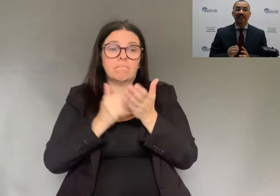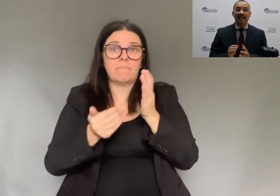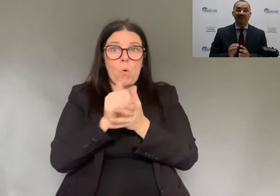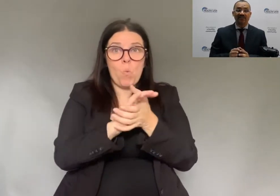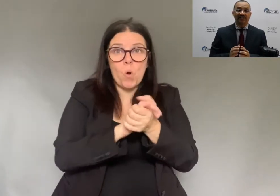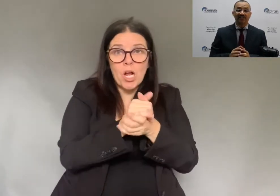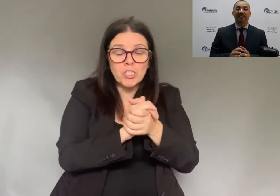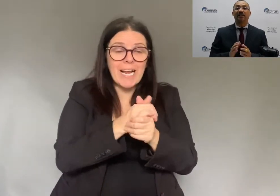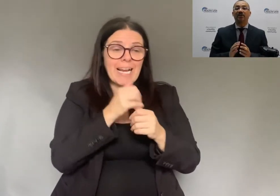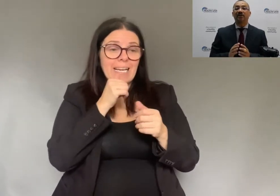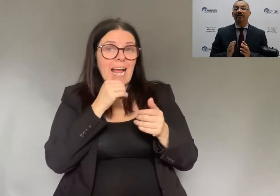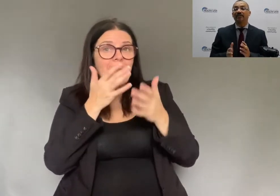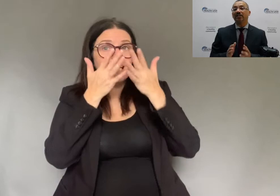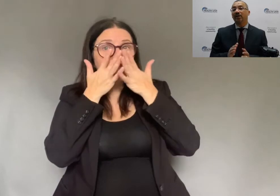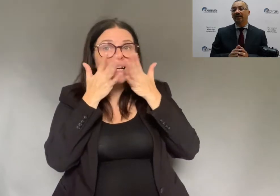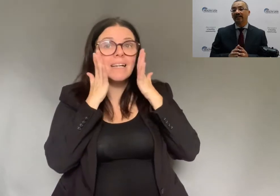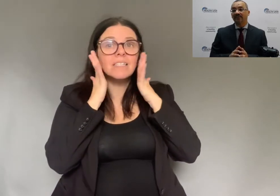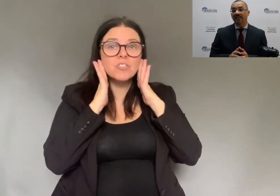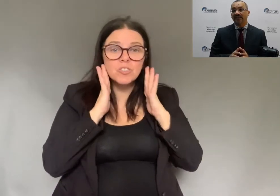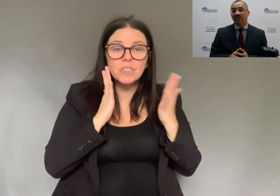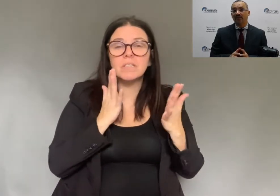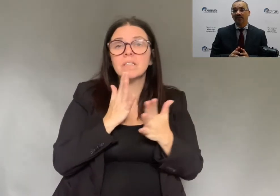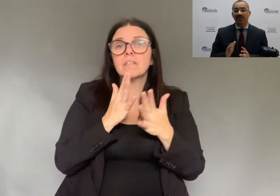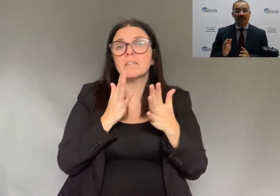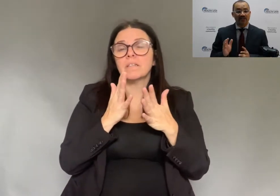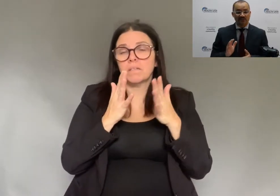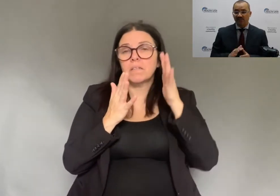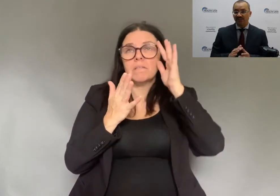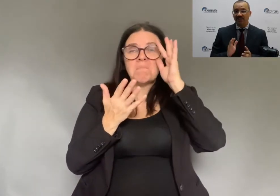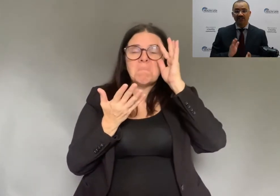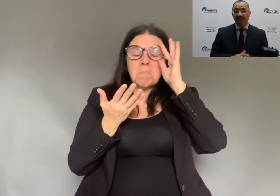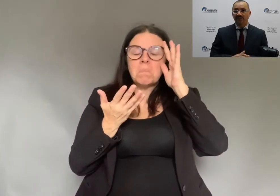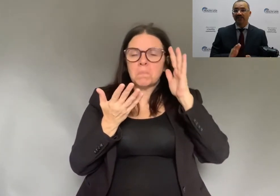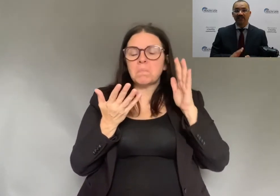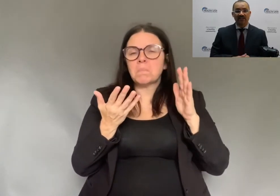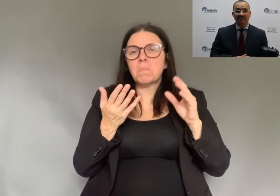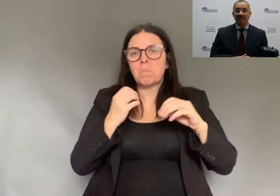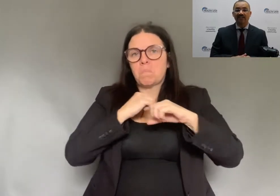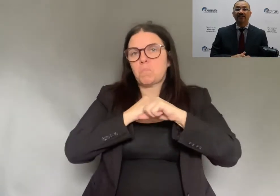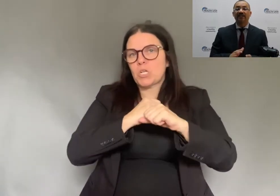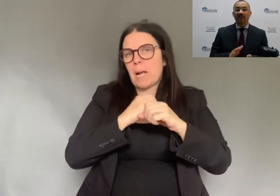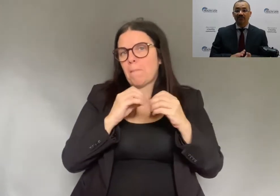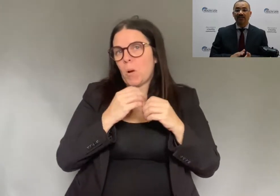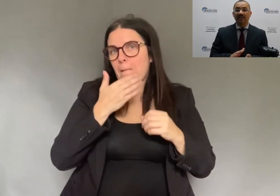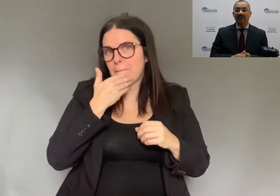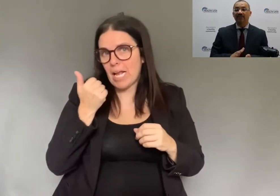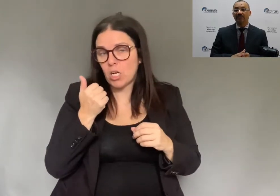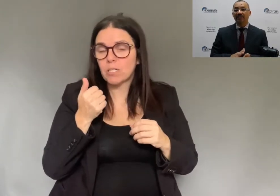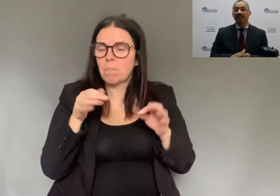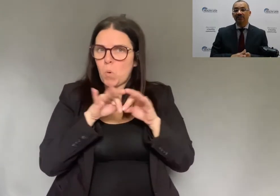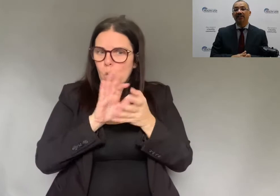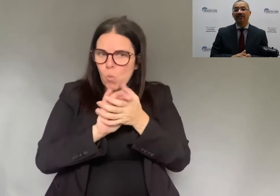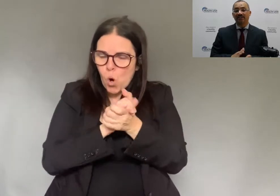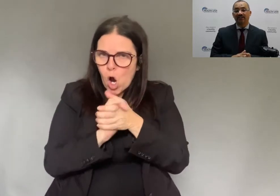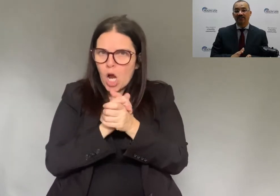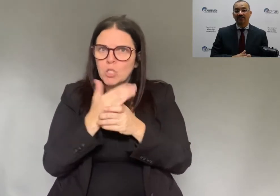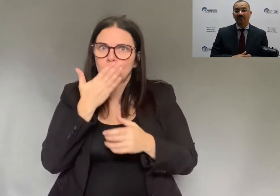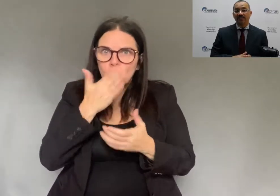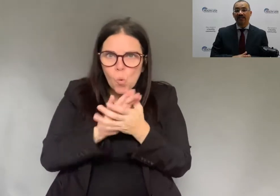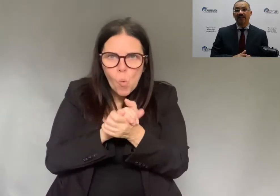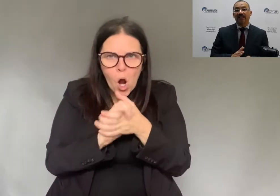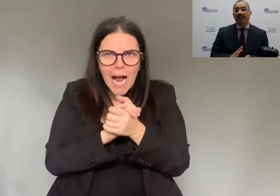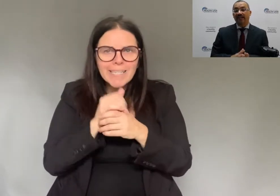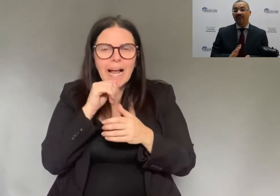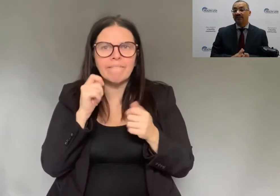appropriately after touching or coming in contact with everyone, washing it thoroughly and often, we are reducing the chances of the